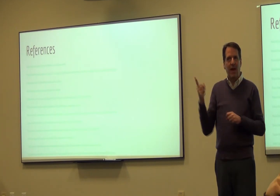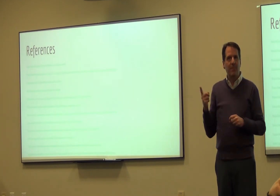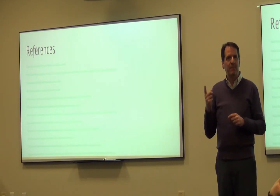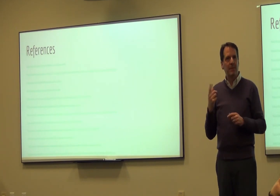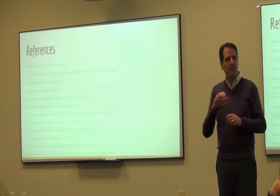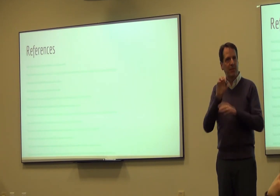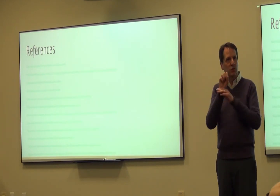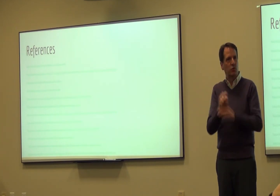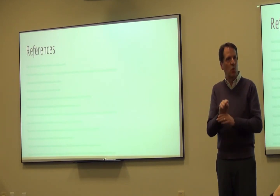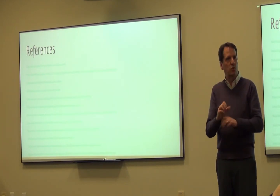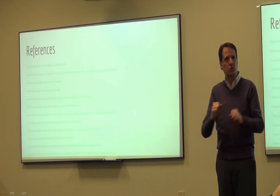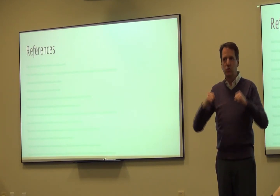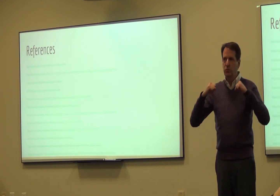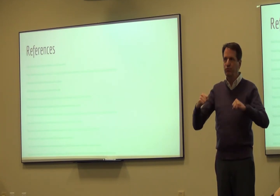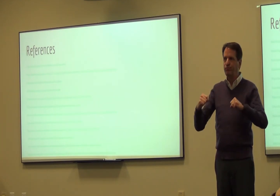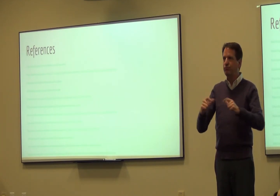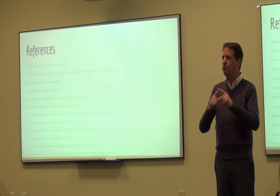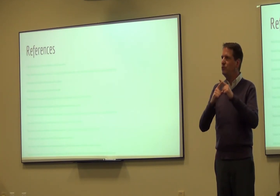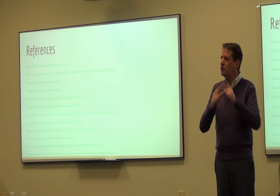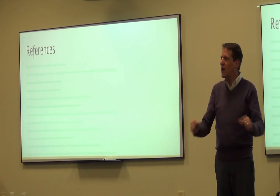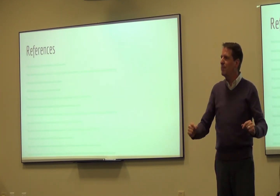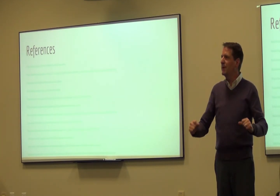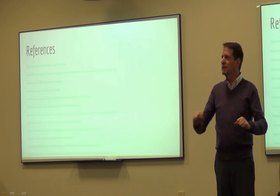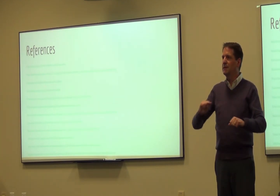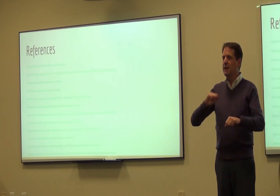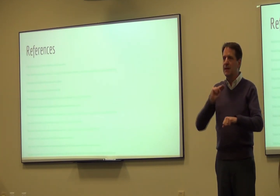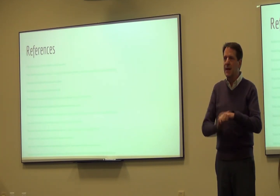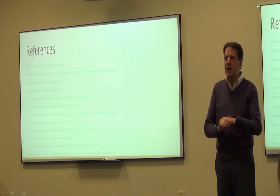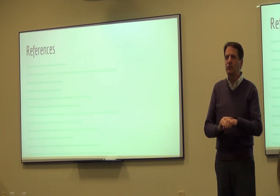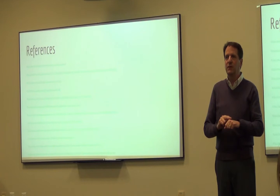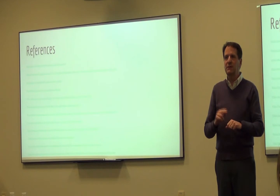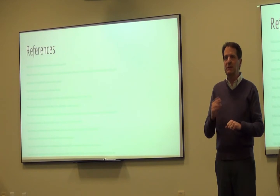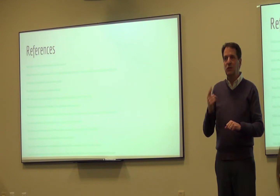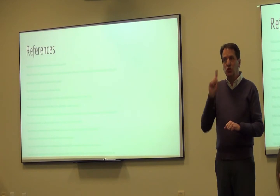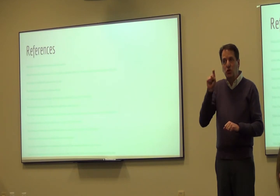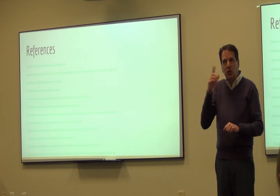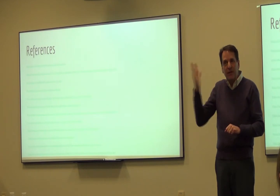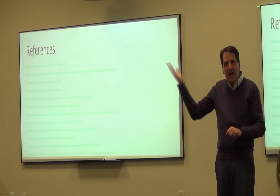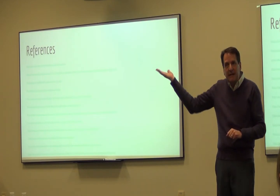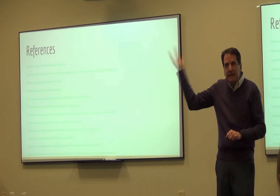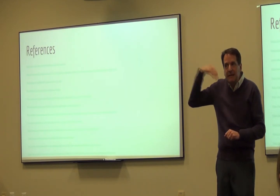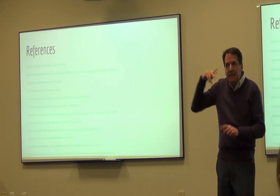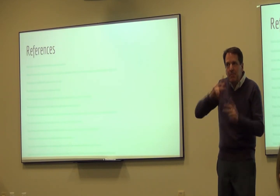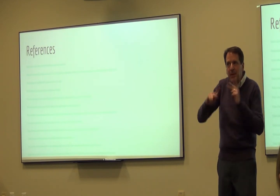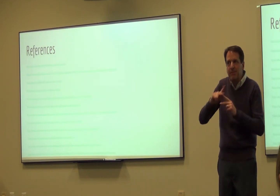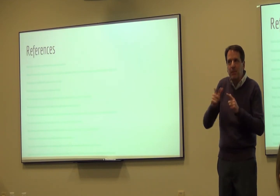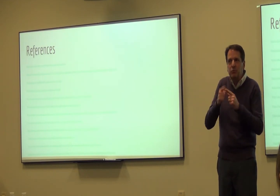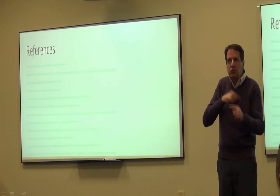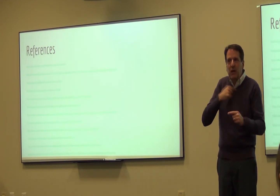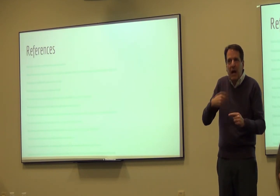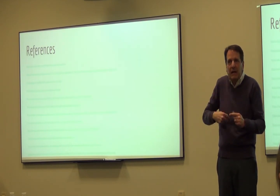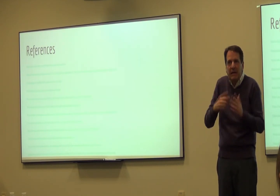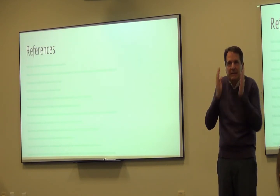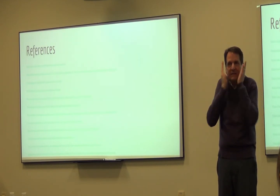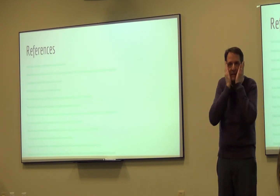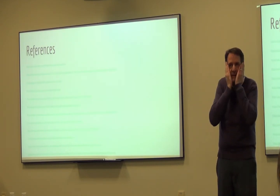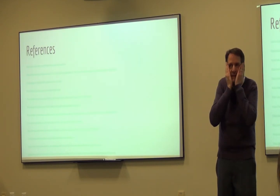would look like. But it's kind of hard because they're used to their Japanese native culture and inviting other people to come live. What